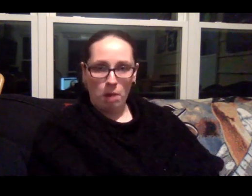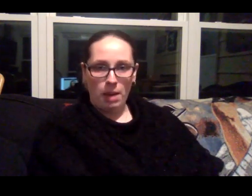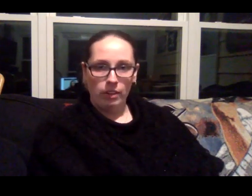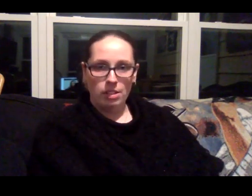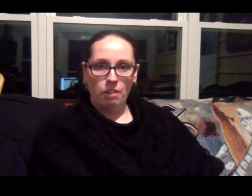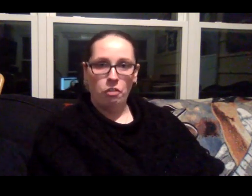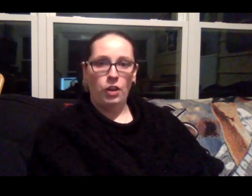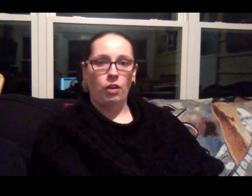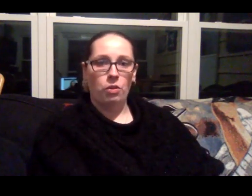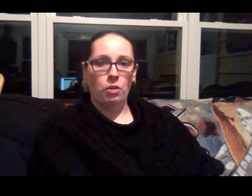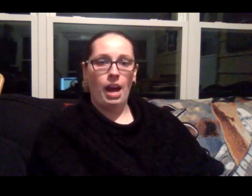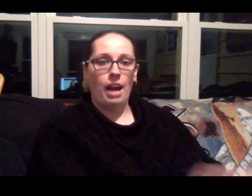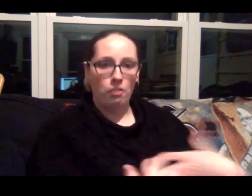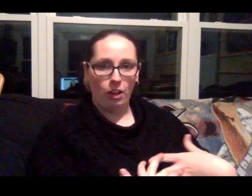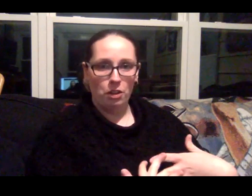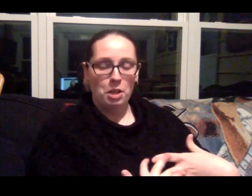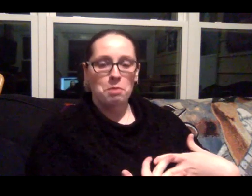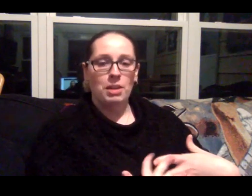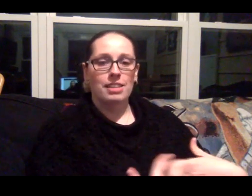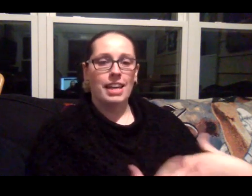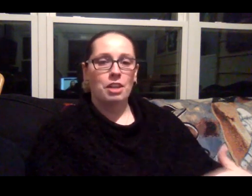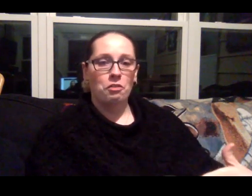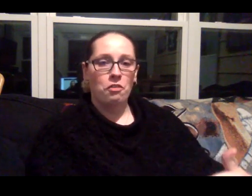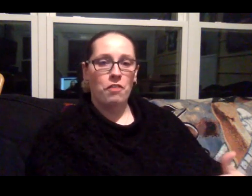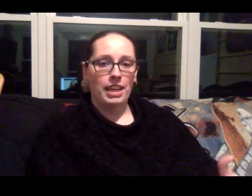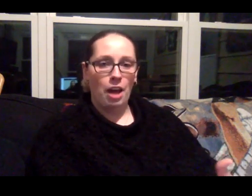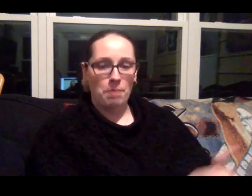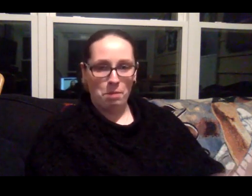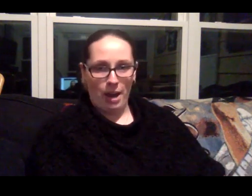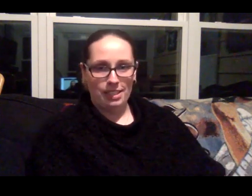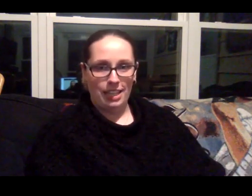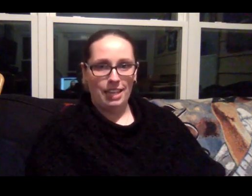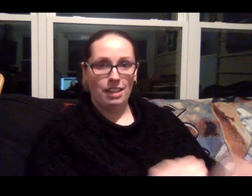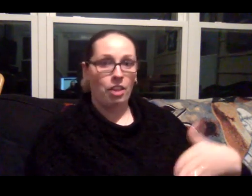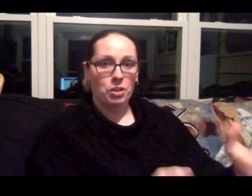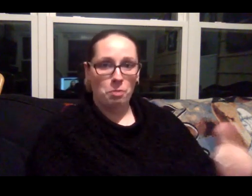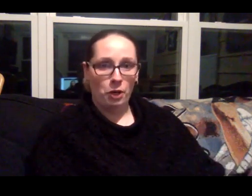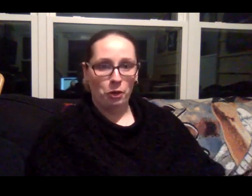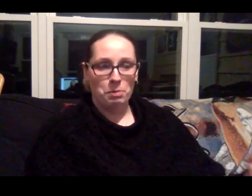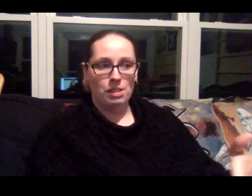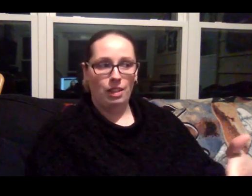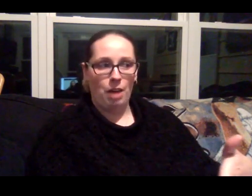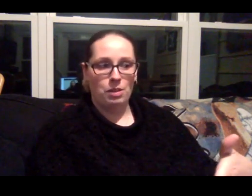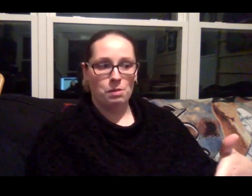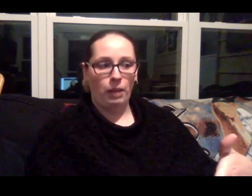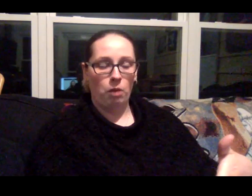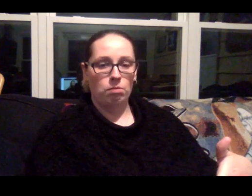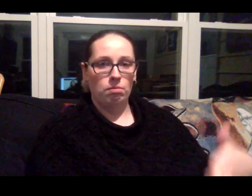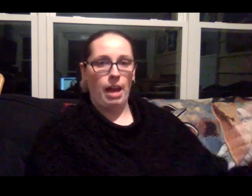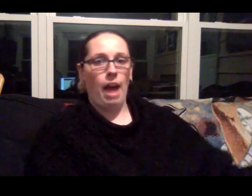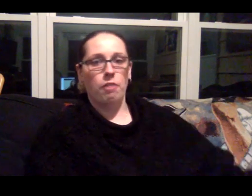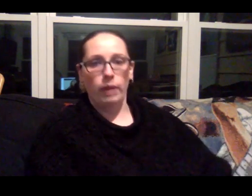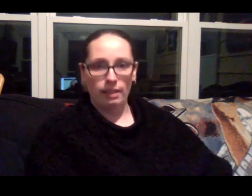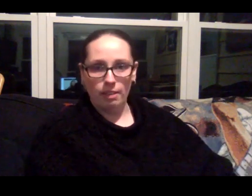ever want a parent to ever feel the way I felt because I didn't find out about apraxia kids and other support groups until I was like